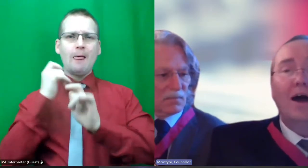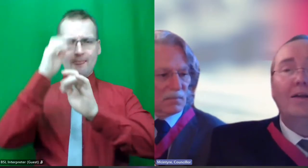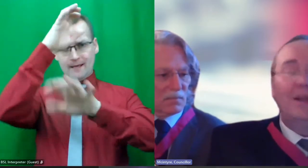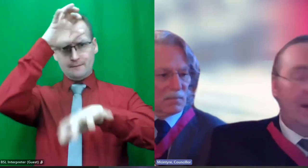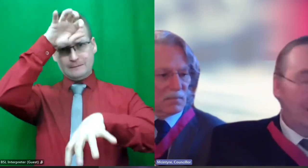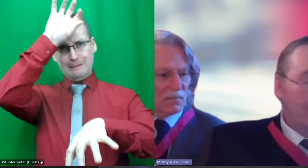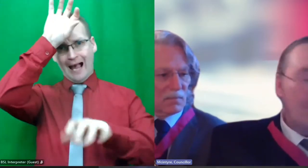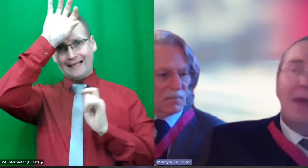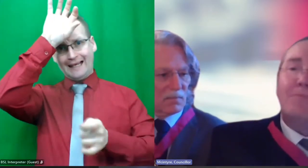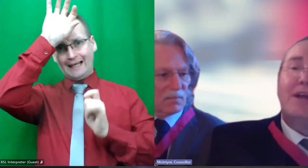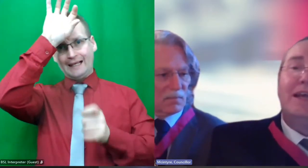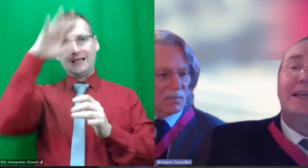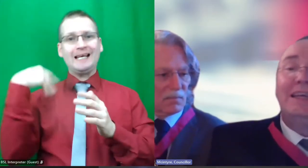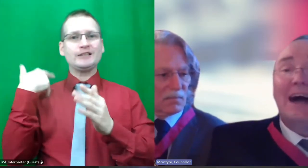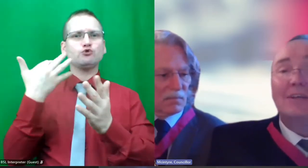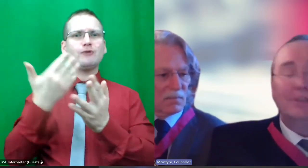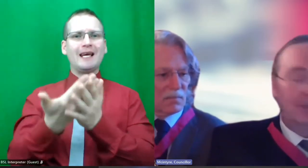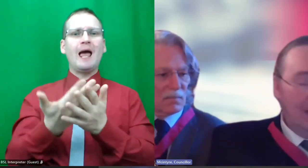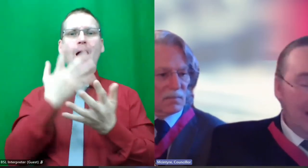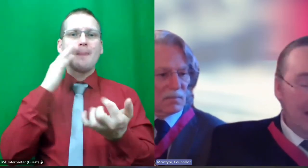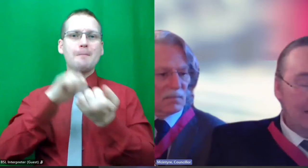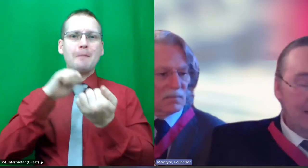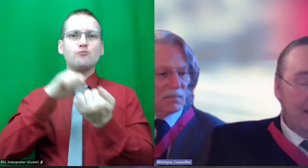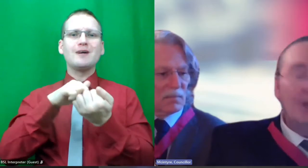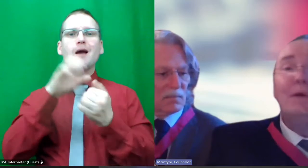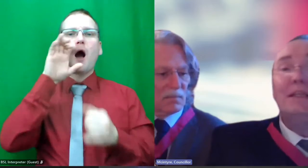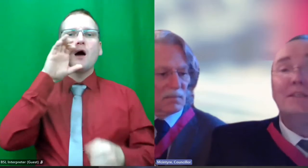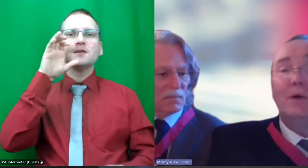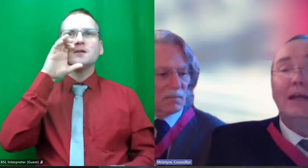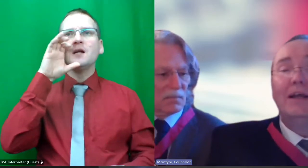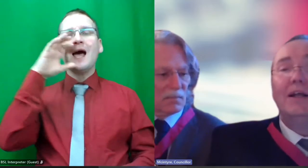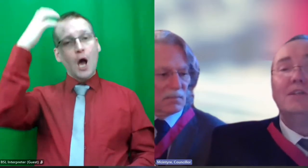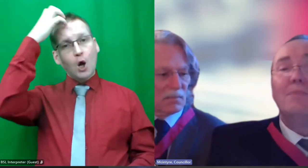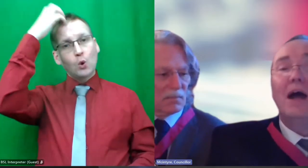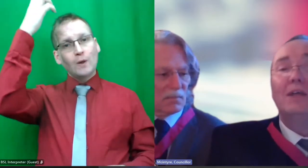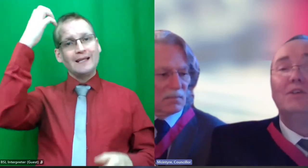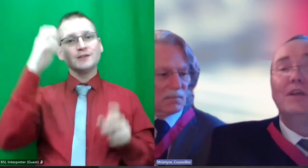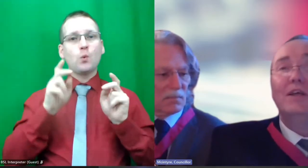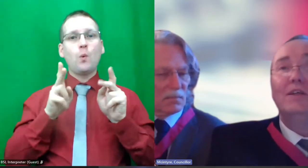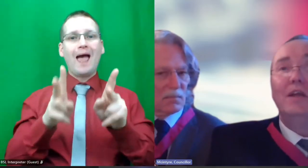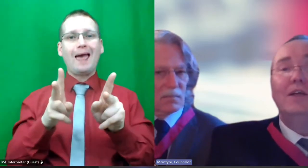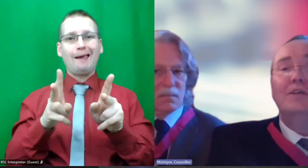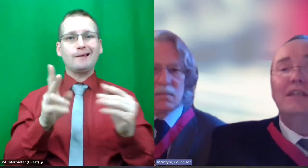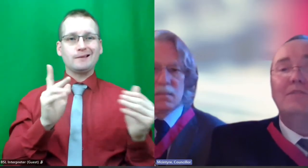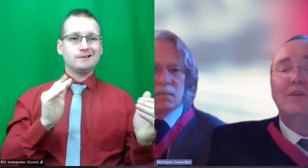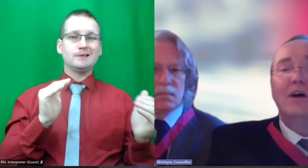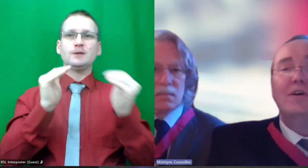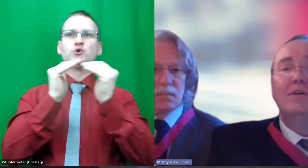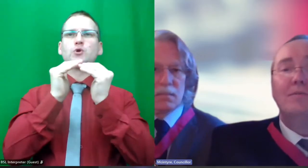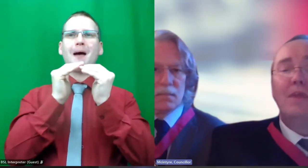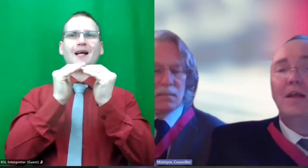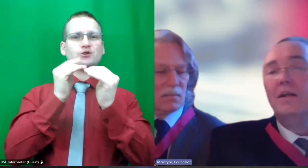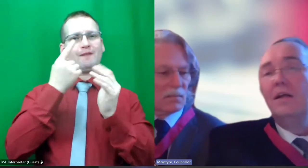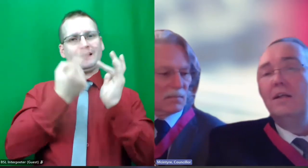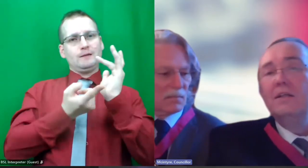a memory garden at Queensway to match the several